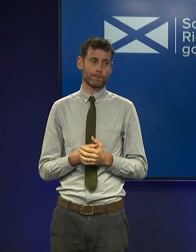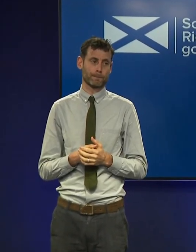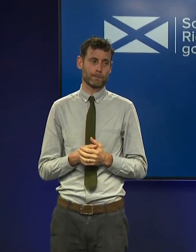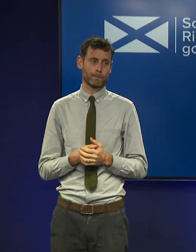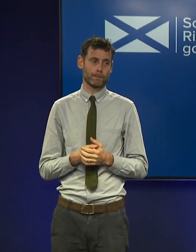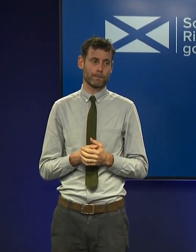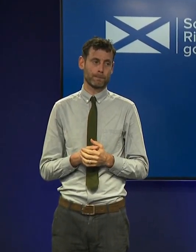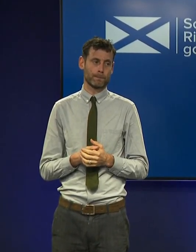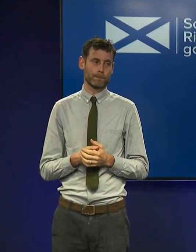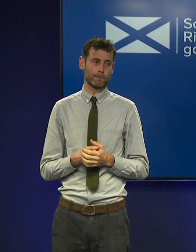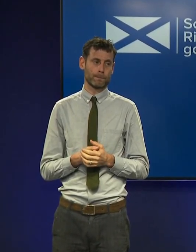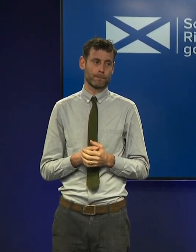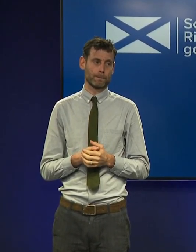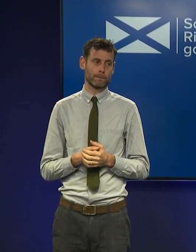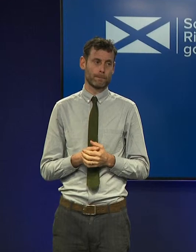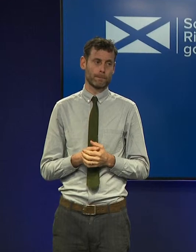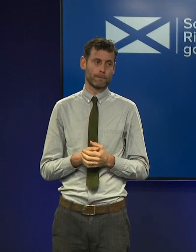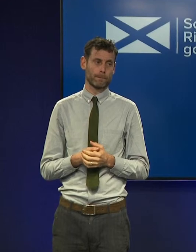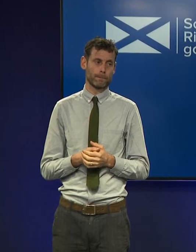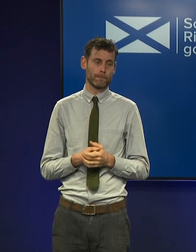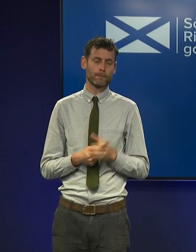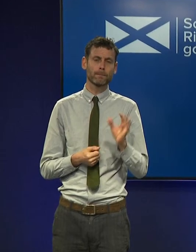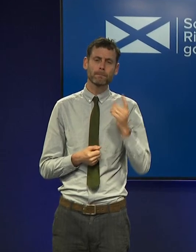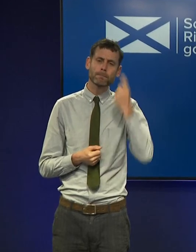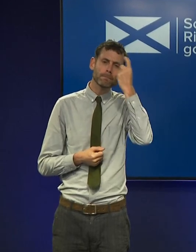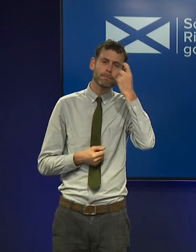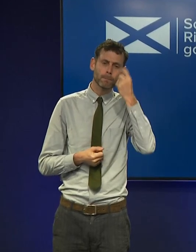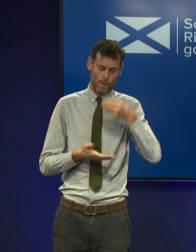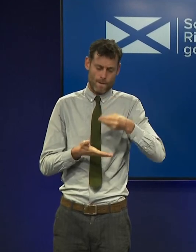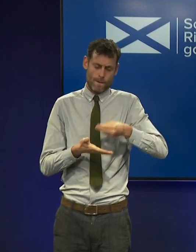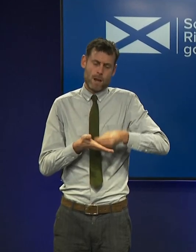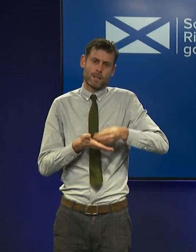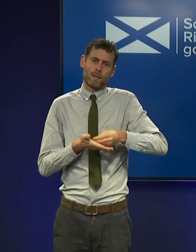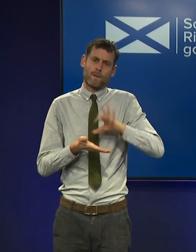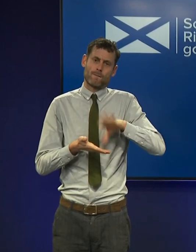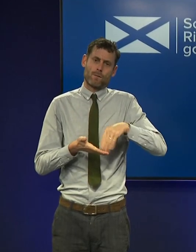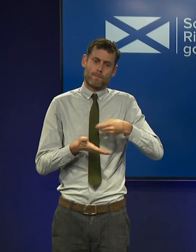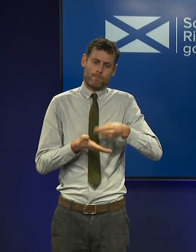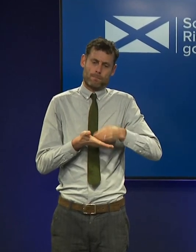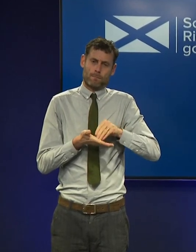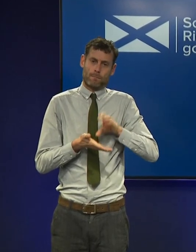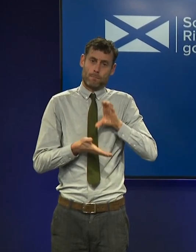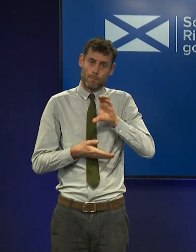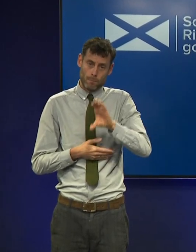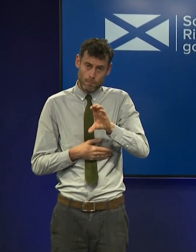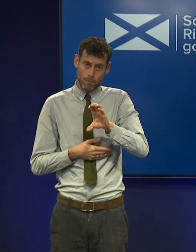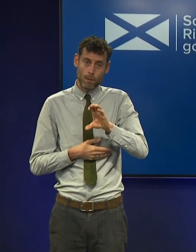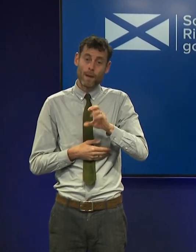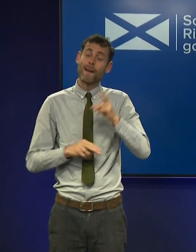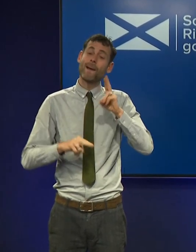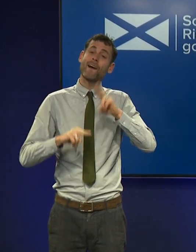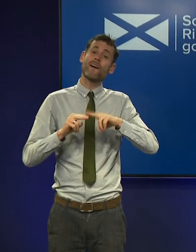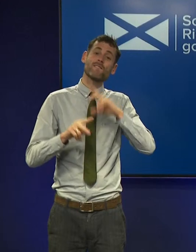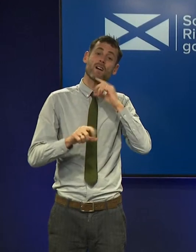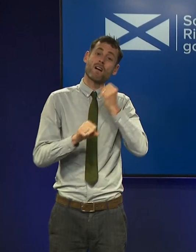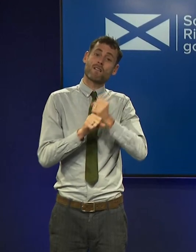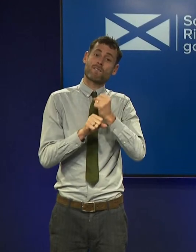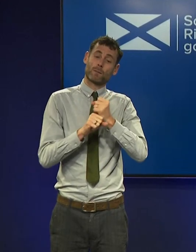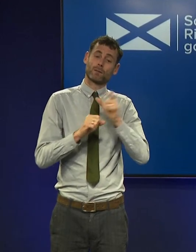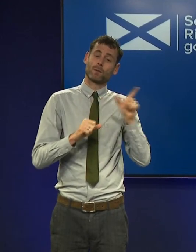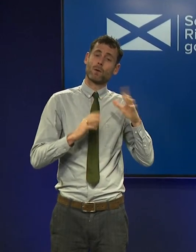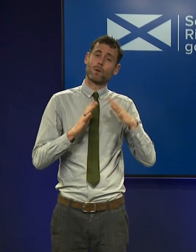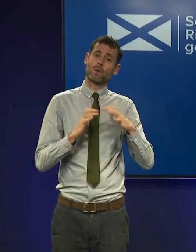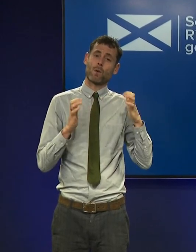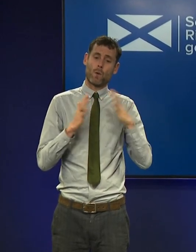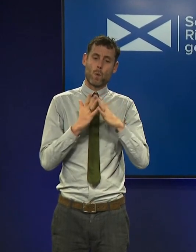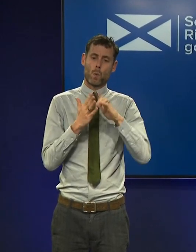Good morning. Just in terms of Treasury funding, which you've written for, if you're given that assurance by Westminster, will that give you